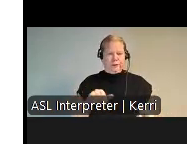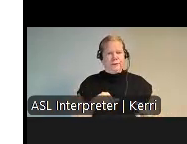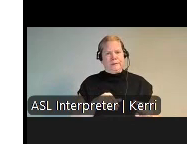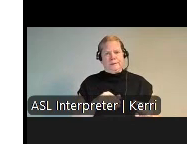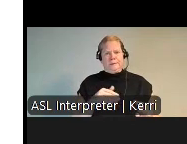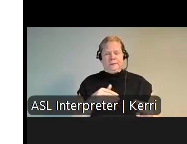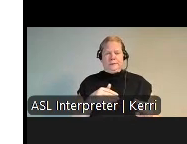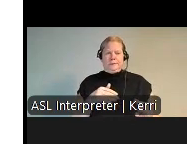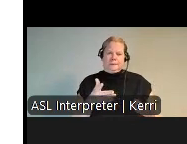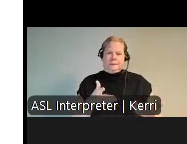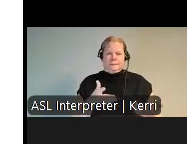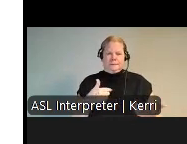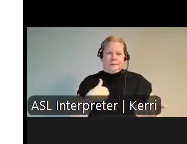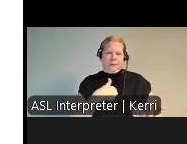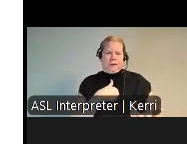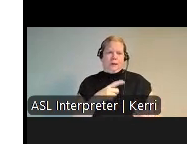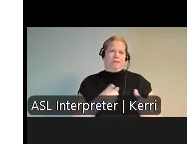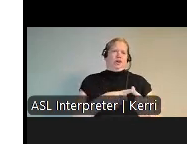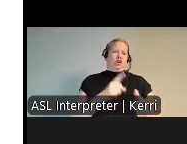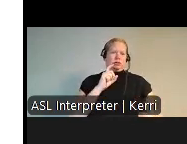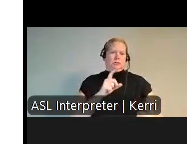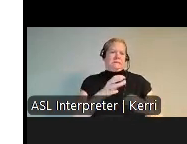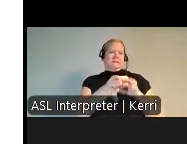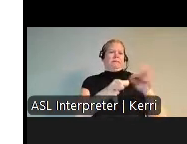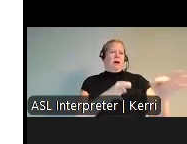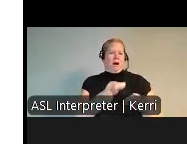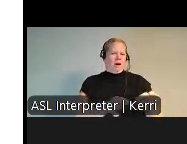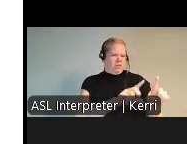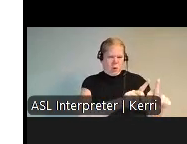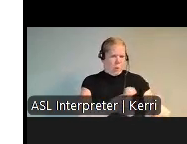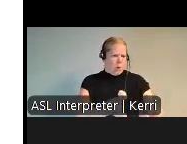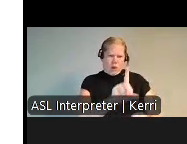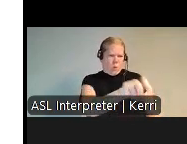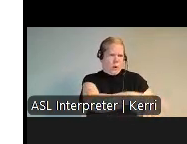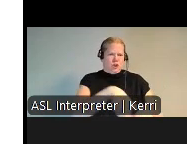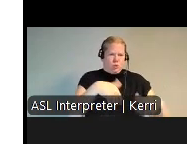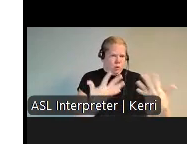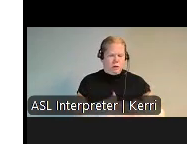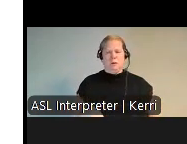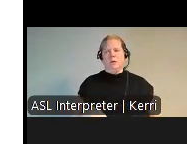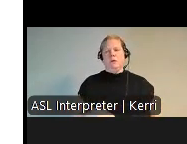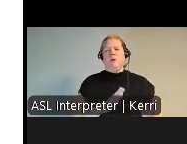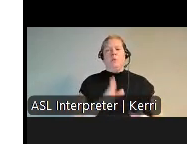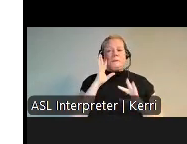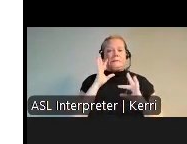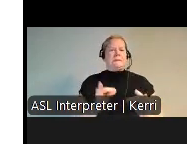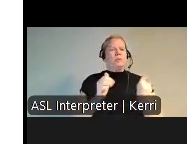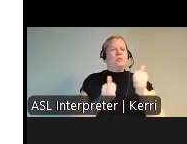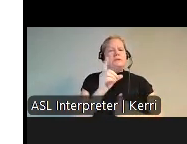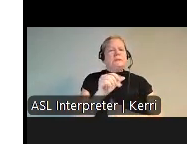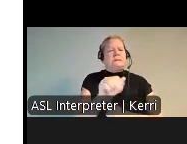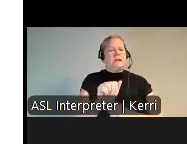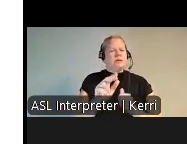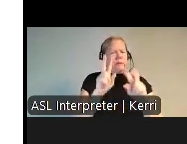we will start by defining what our question is. We will decide what data to analyze